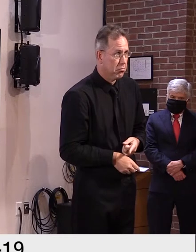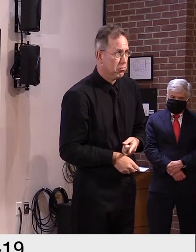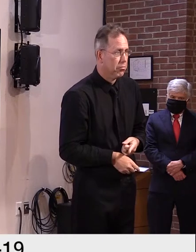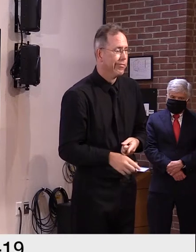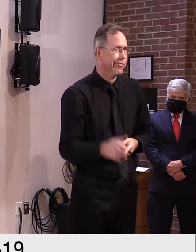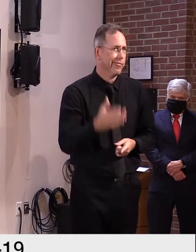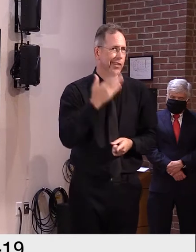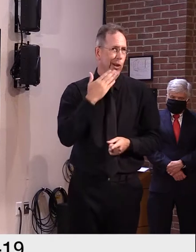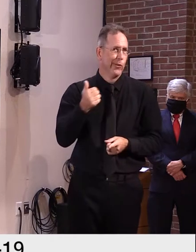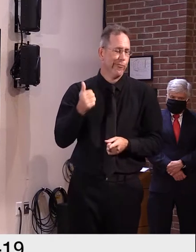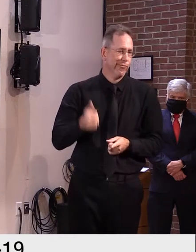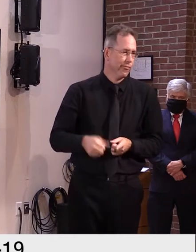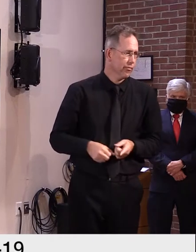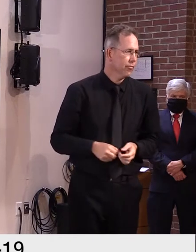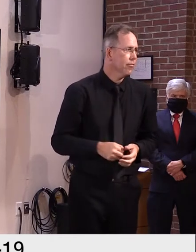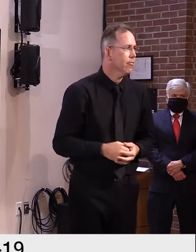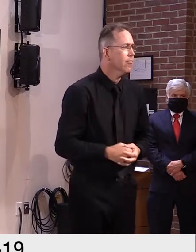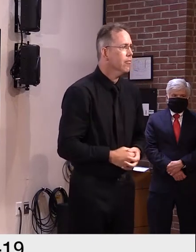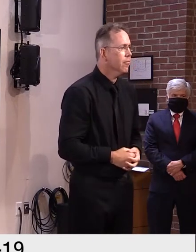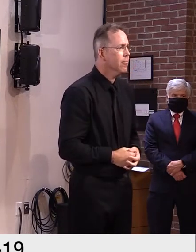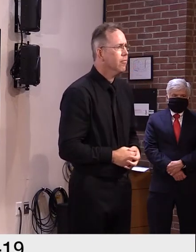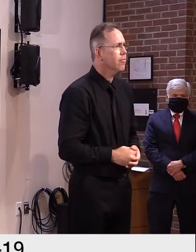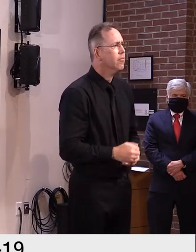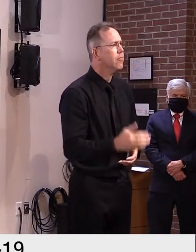much. All right, Liz.